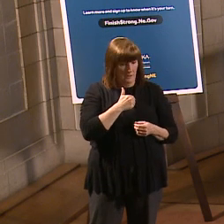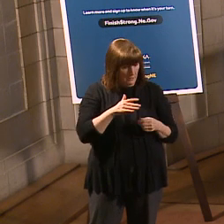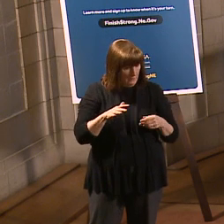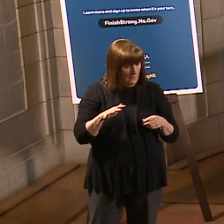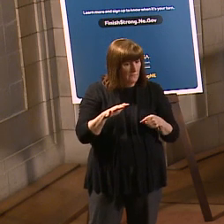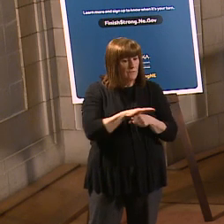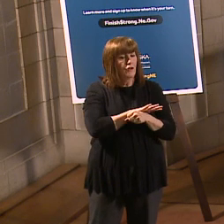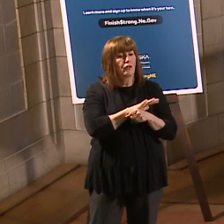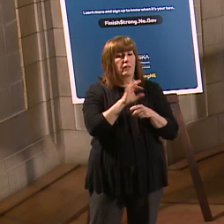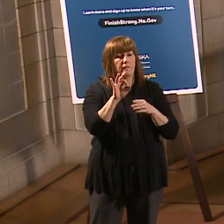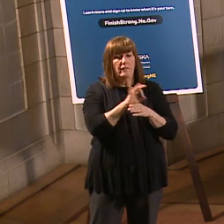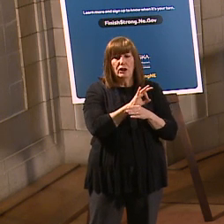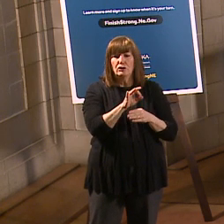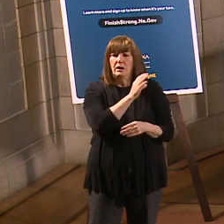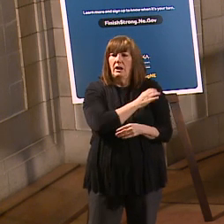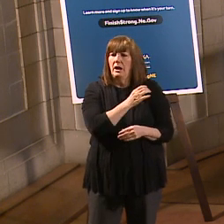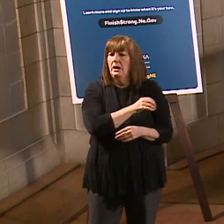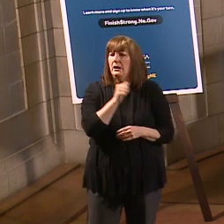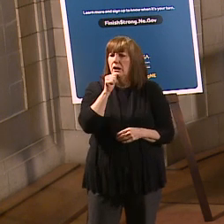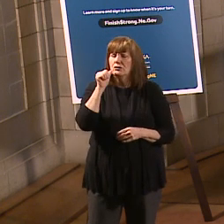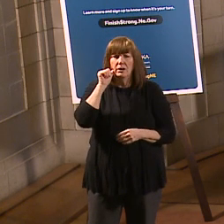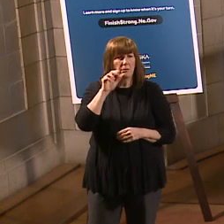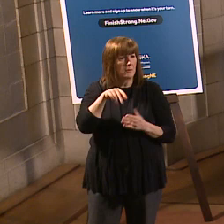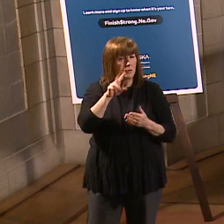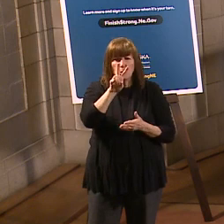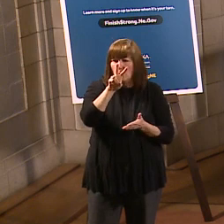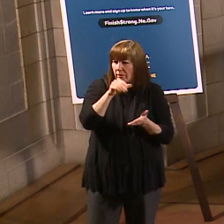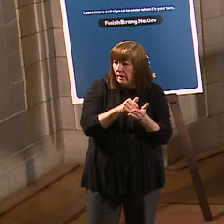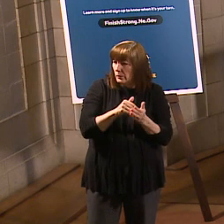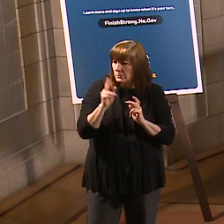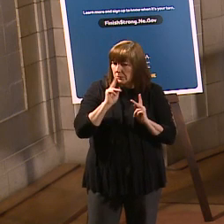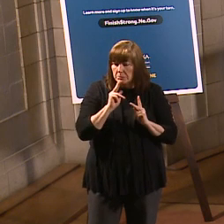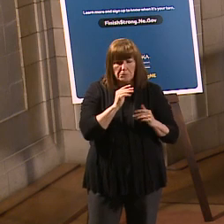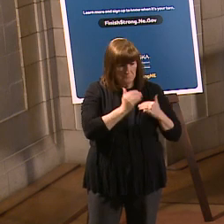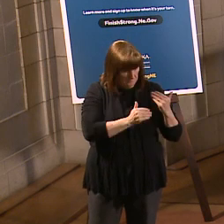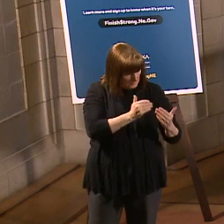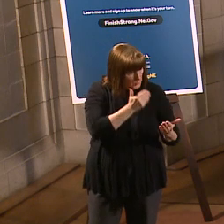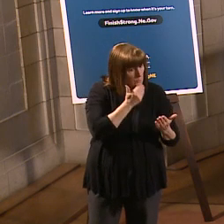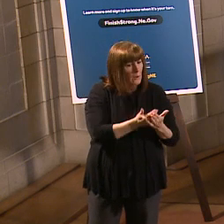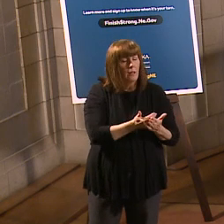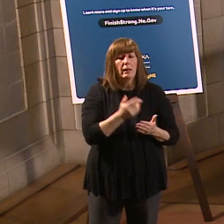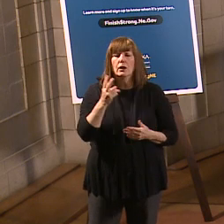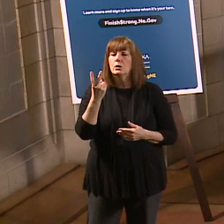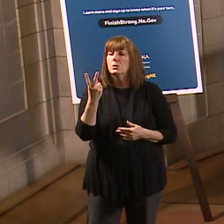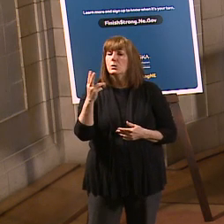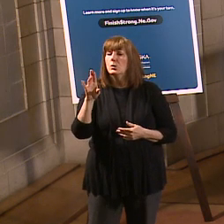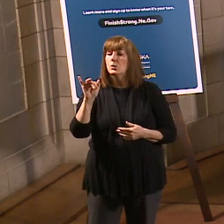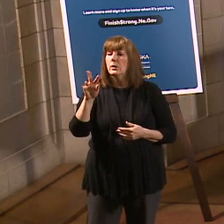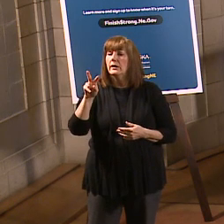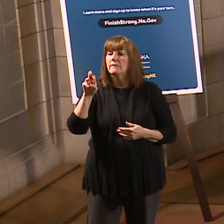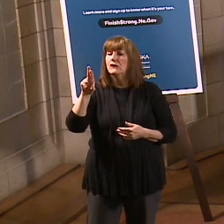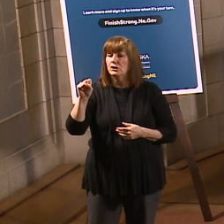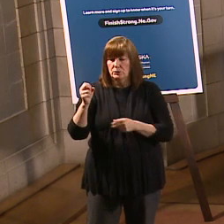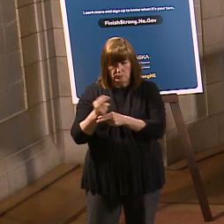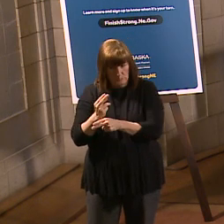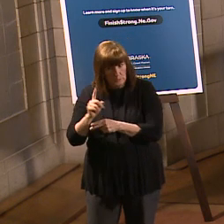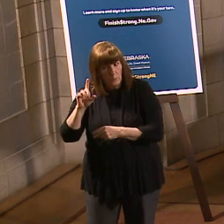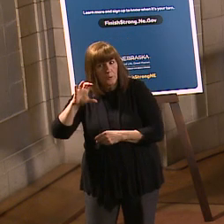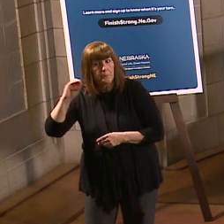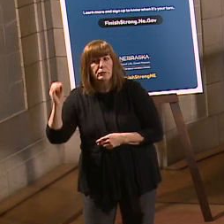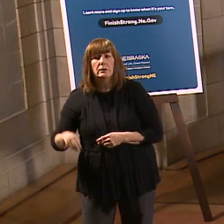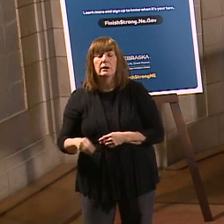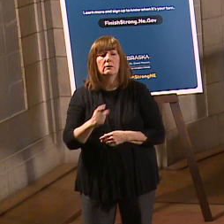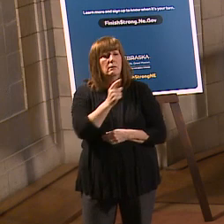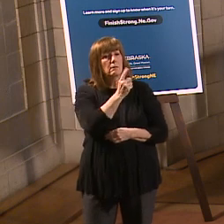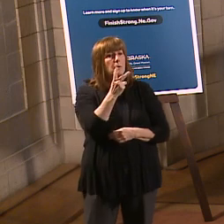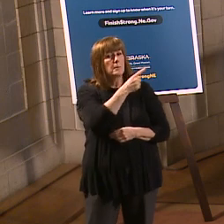clinic yesterday with, I think it was around 2,000 people, and that went really well. And Two Rivers is also using it 100%. We have a couple that are on board. They're